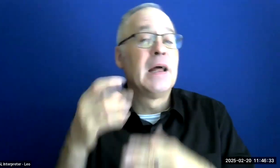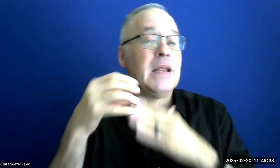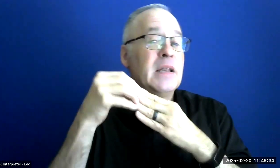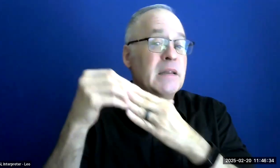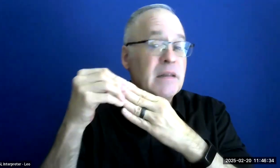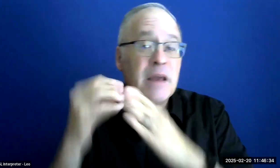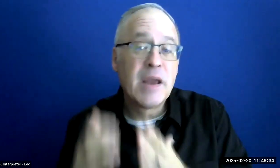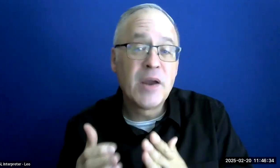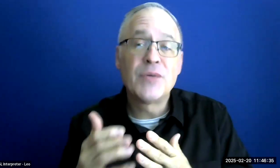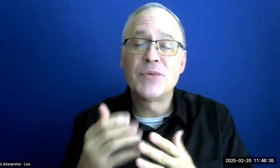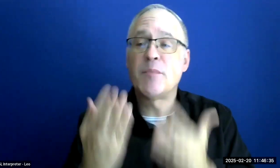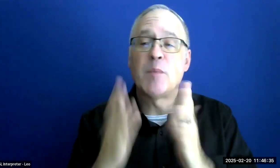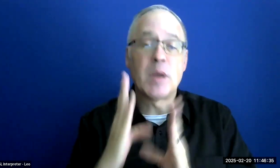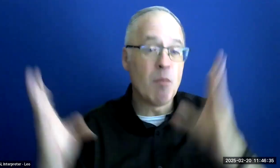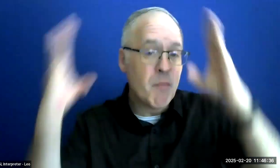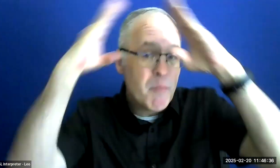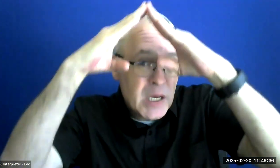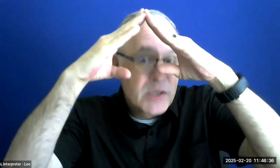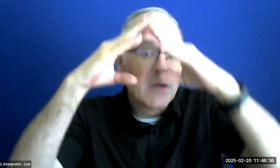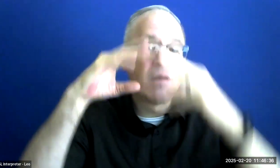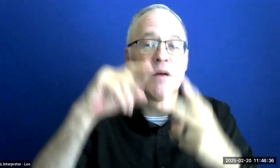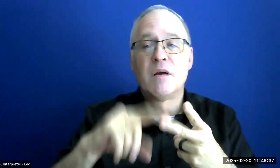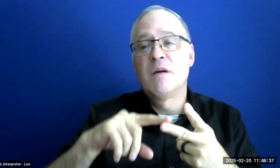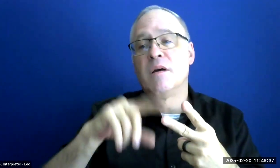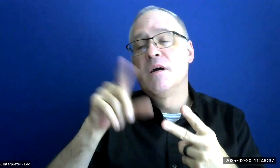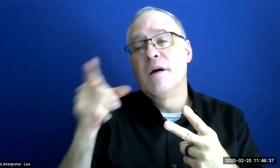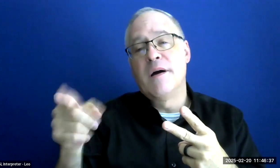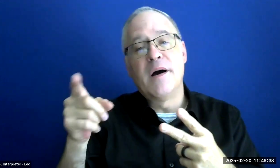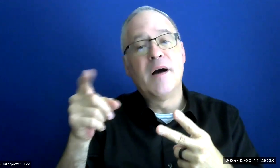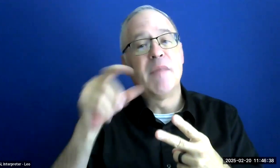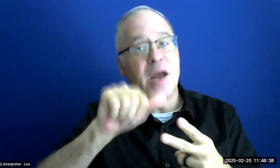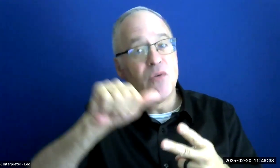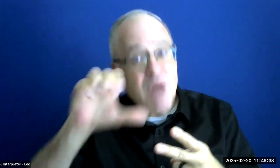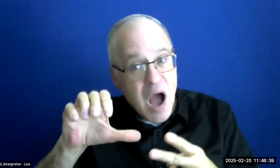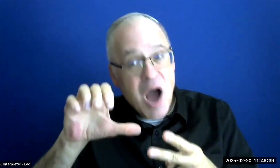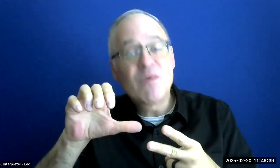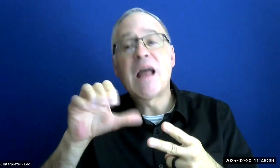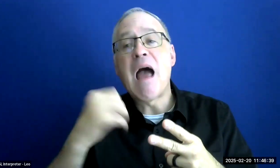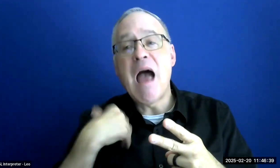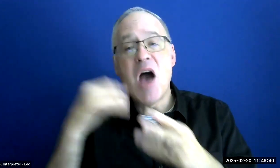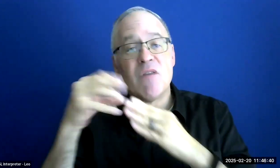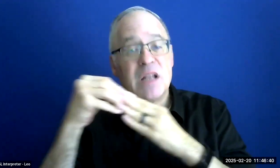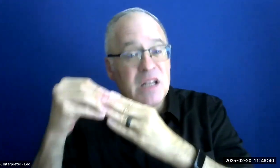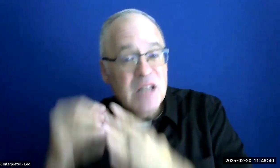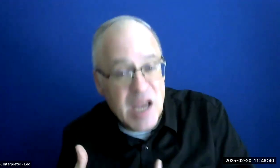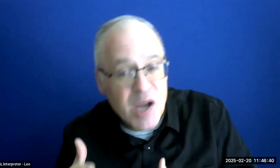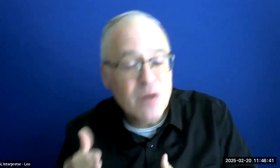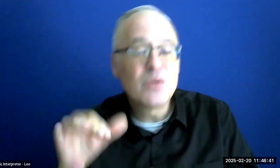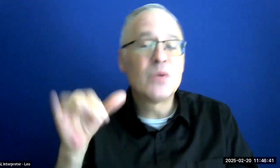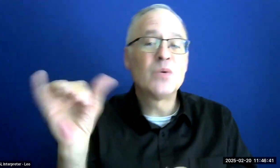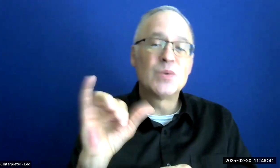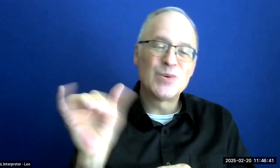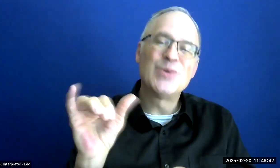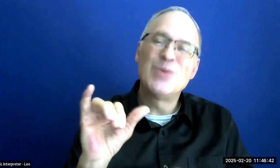that's Episcopal leadership, conferences as a form of collective leadership at the various levels of